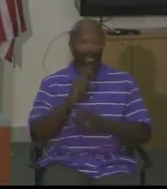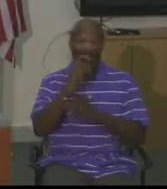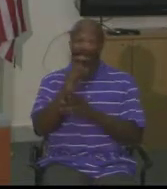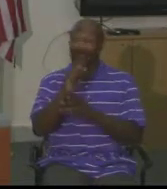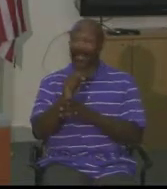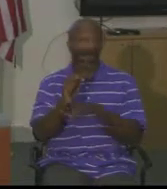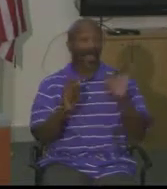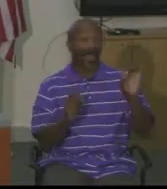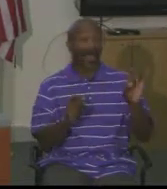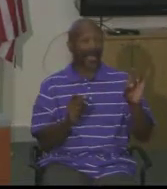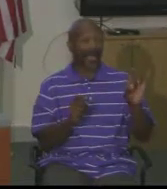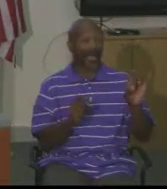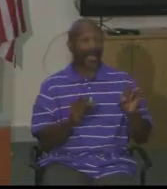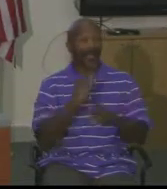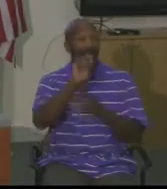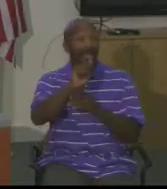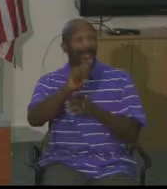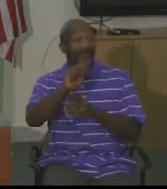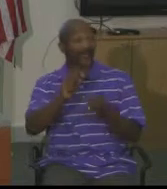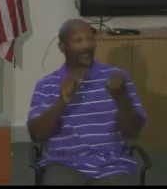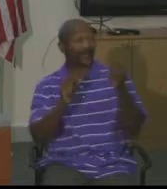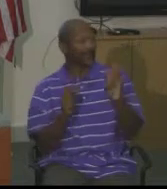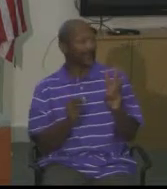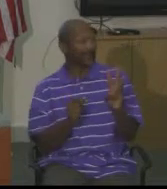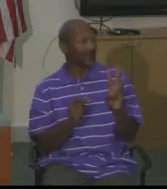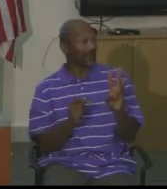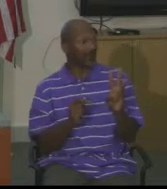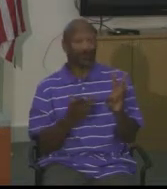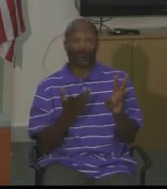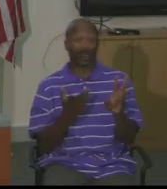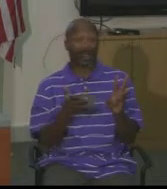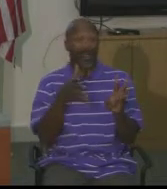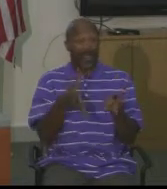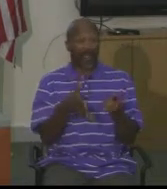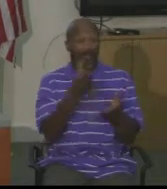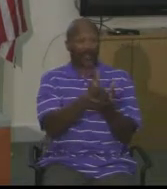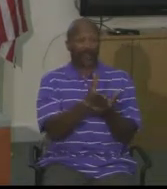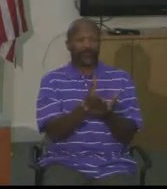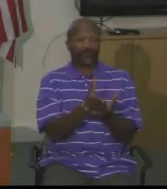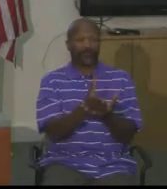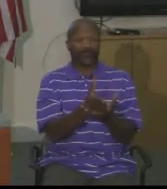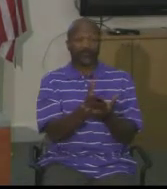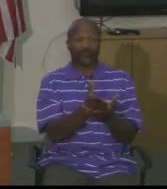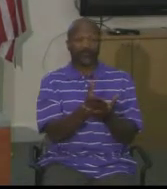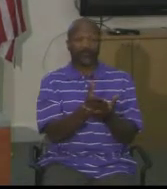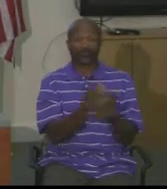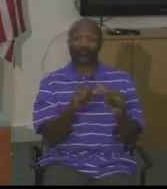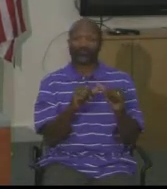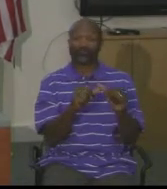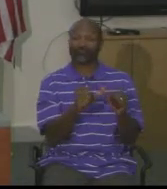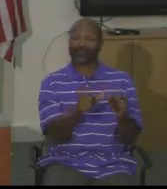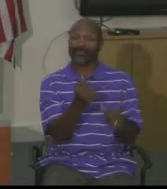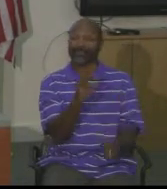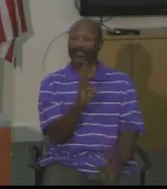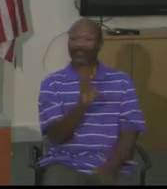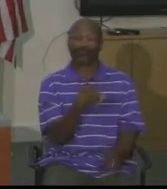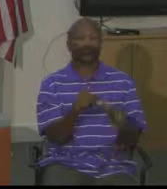was only 8-bit, the AT was 16-bit, so it stopped right there at 16-bit.